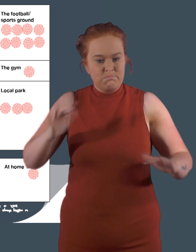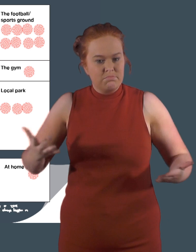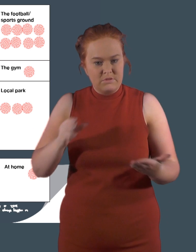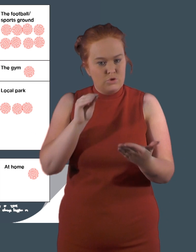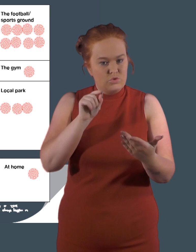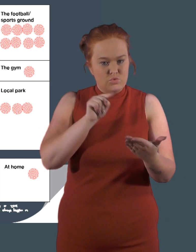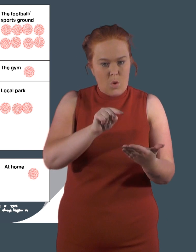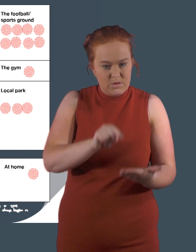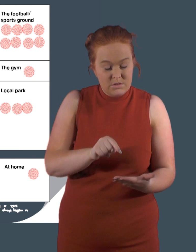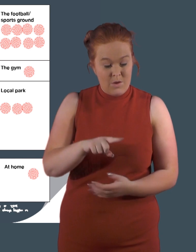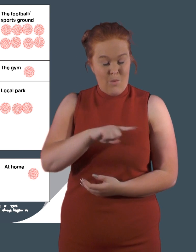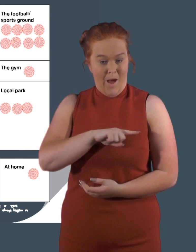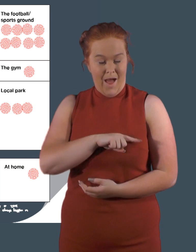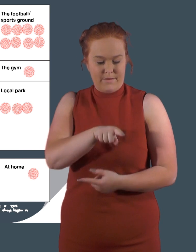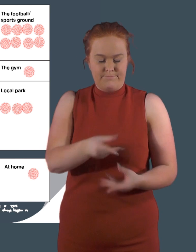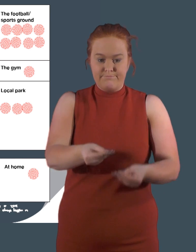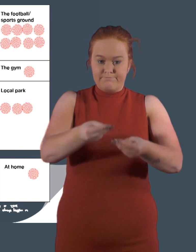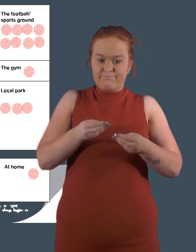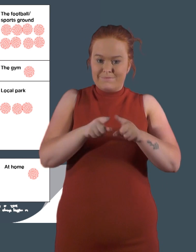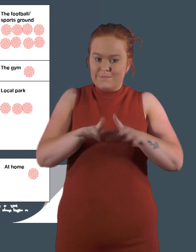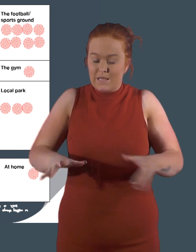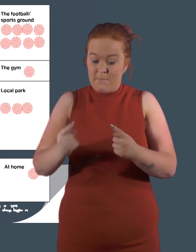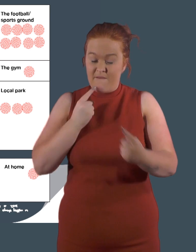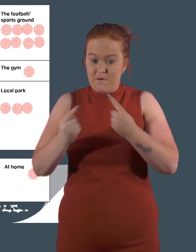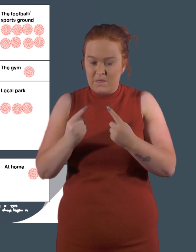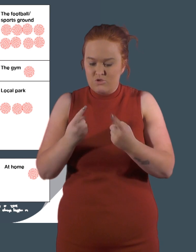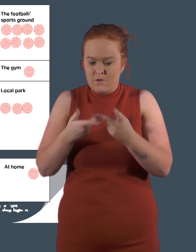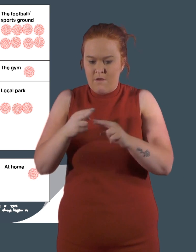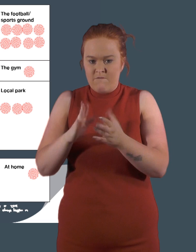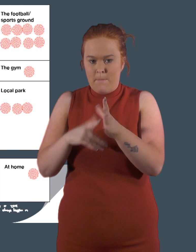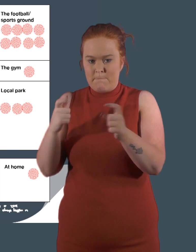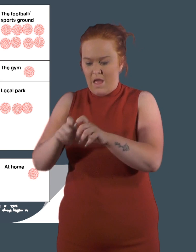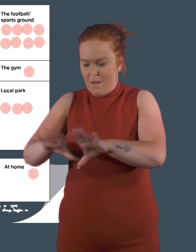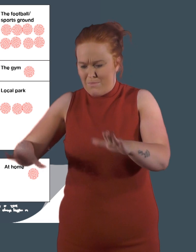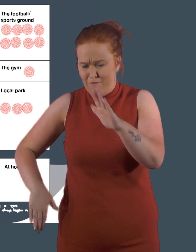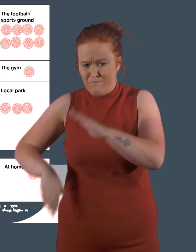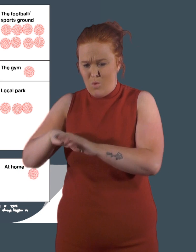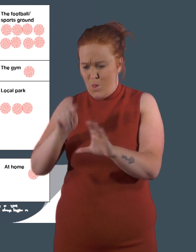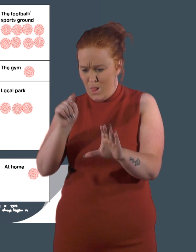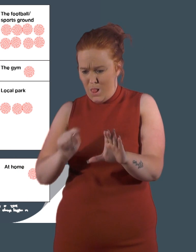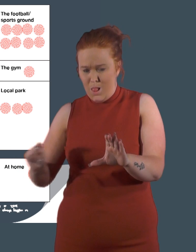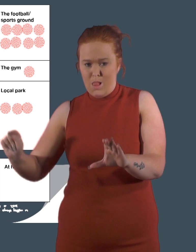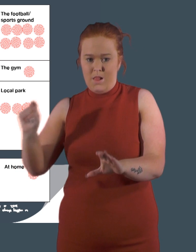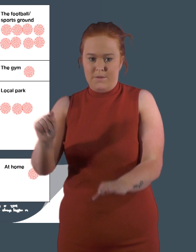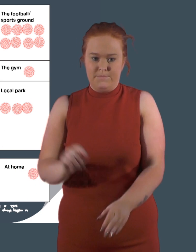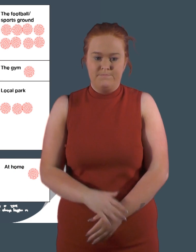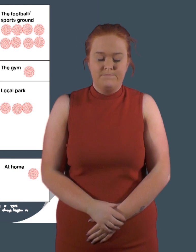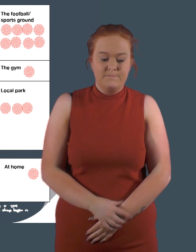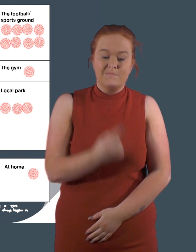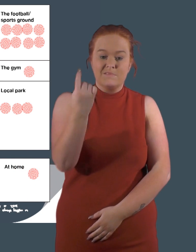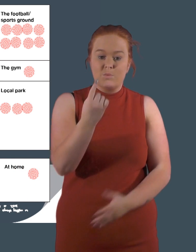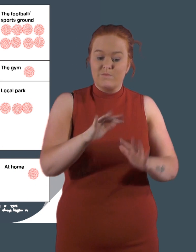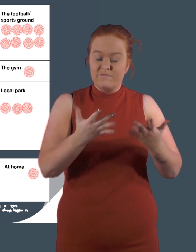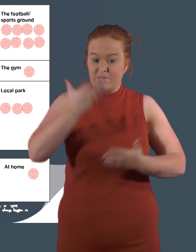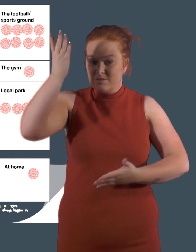there are a lot of marks that he's put on the map. There's also some handwritten notes. Basically what happened